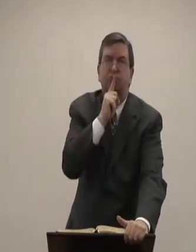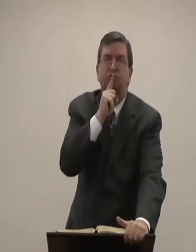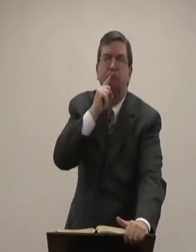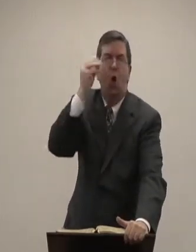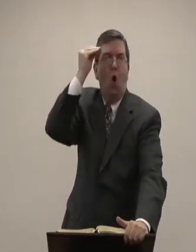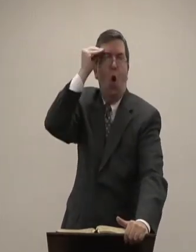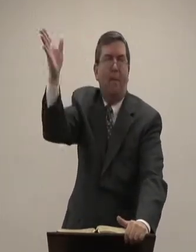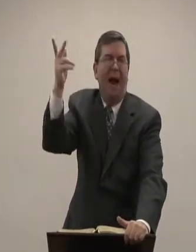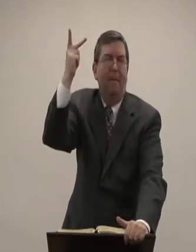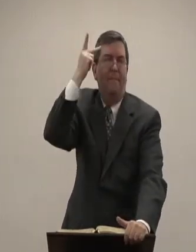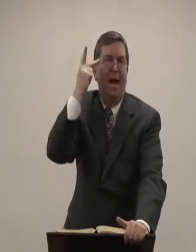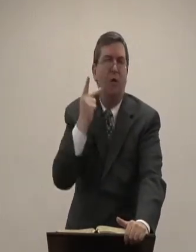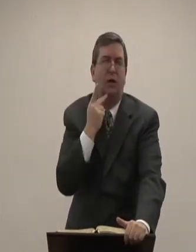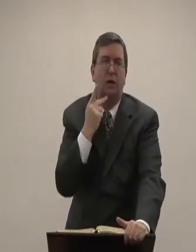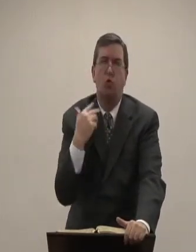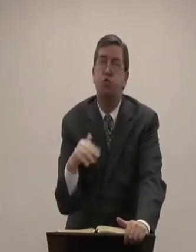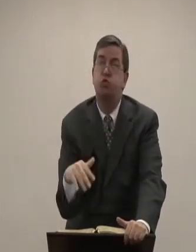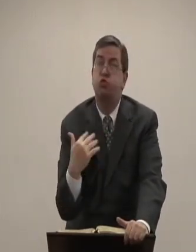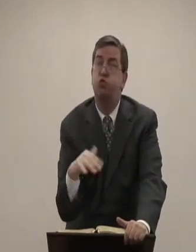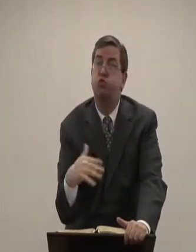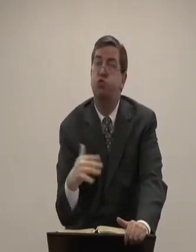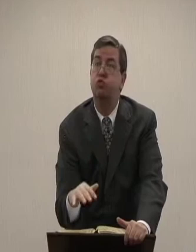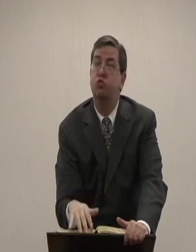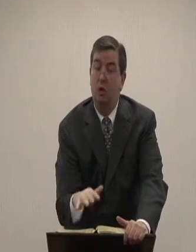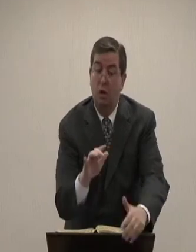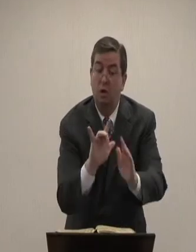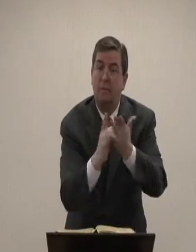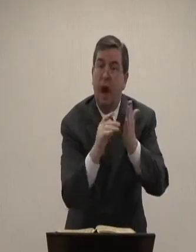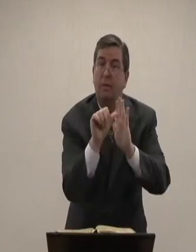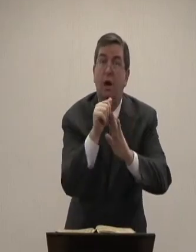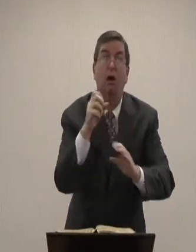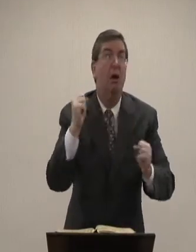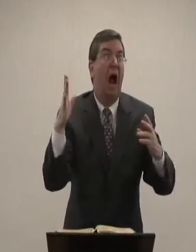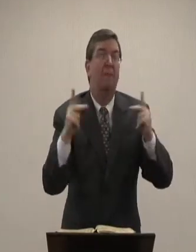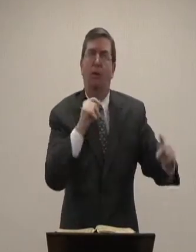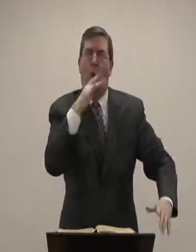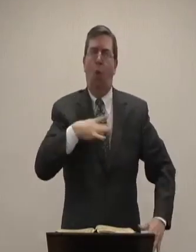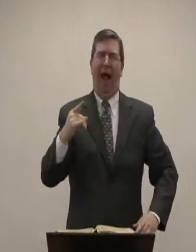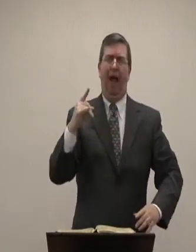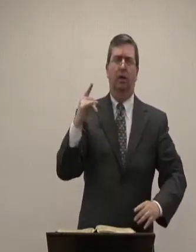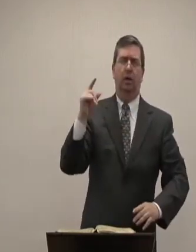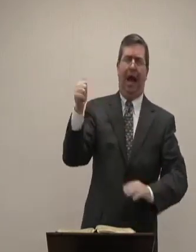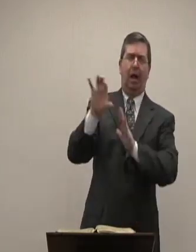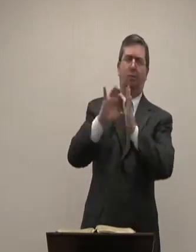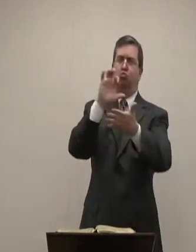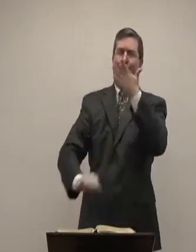Some people think they don't like it. You know, I know you don't like what your parents are saying, but you must obey your parents.